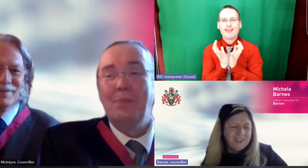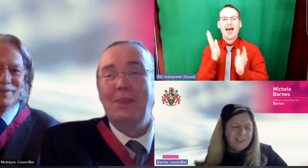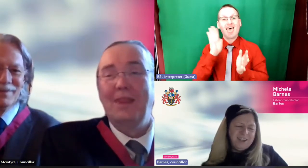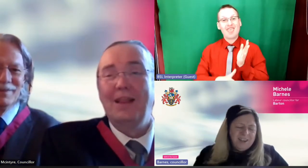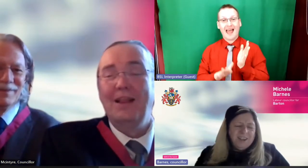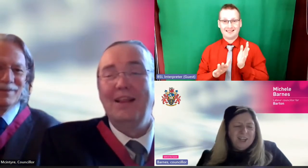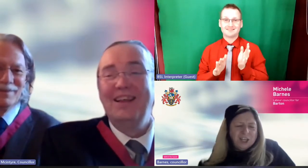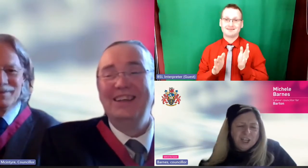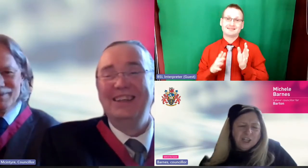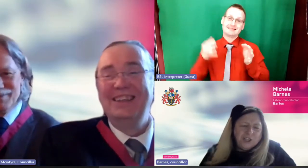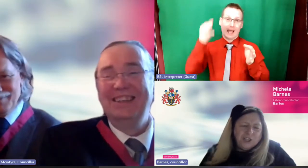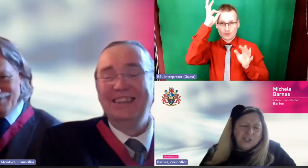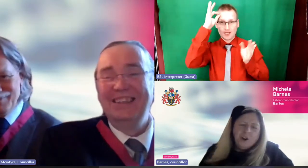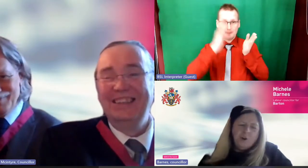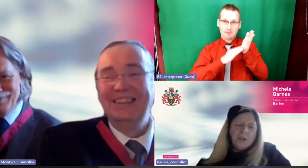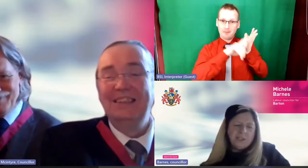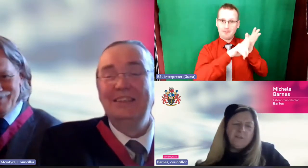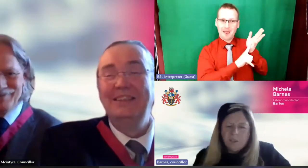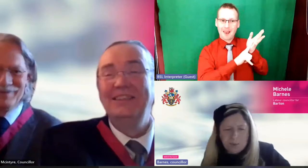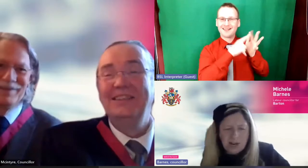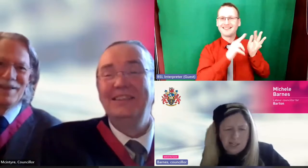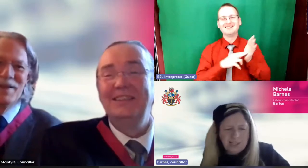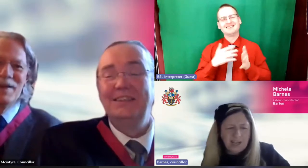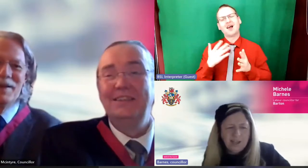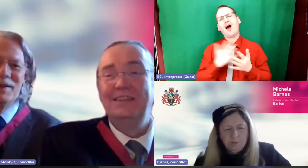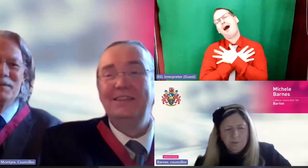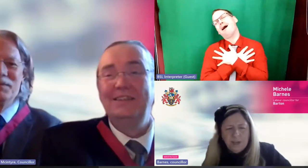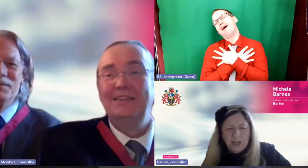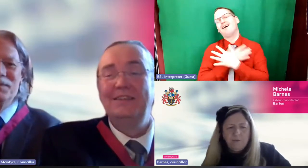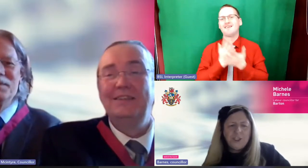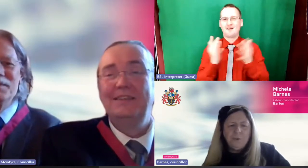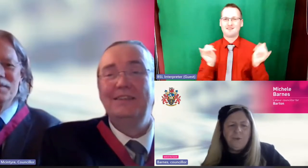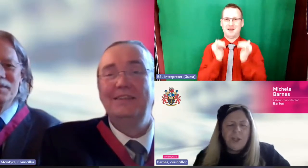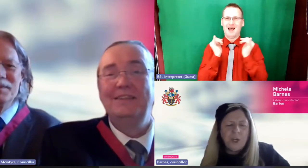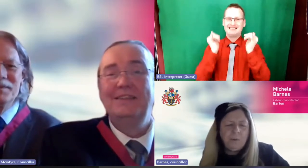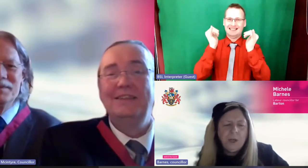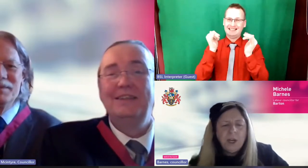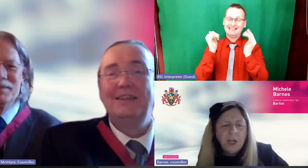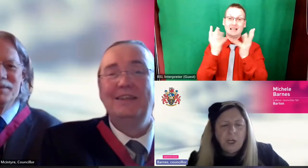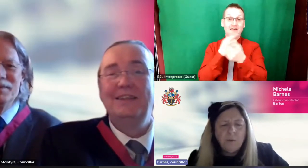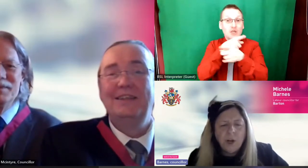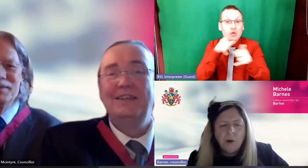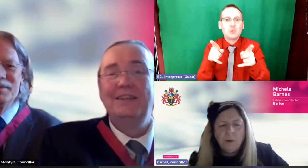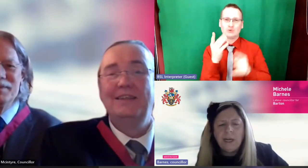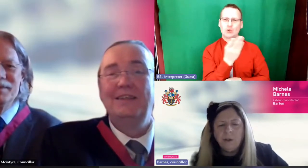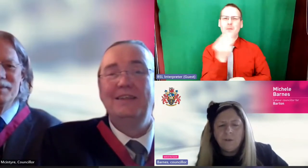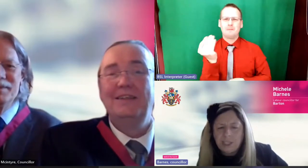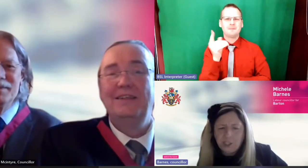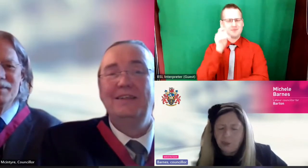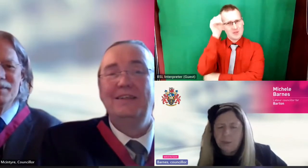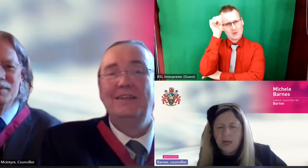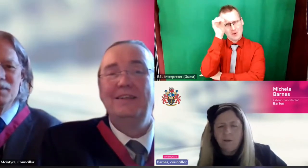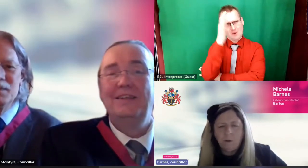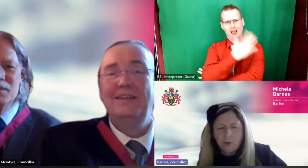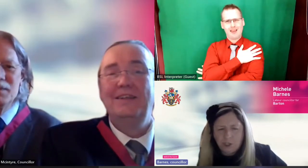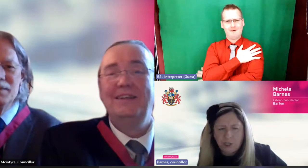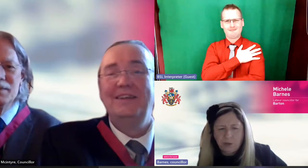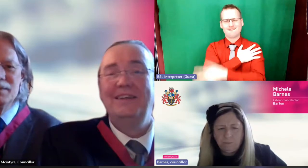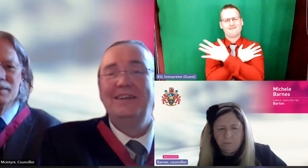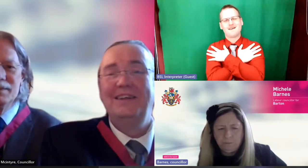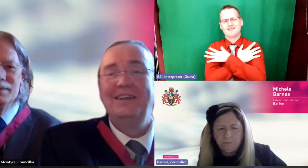hilarious. John always loves a party, and for some of you, you know he loves his